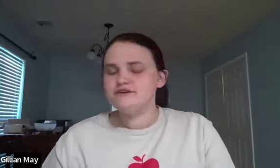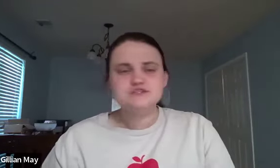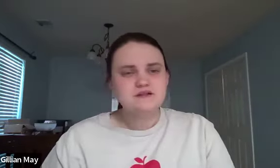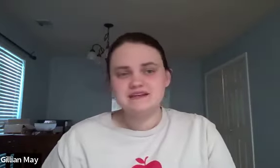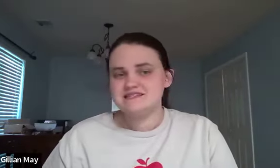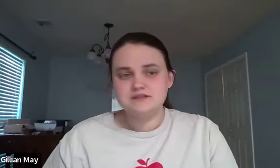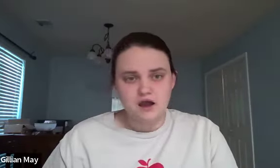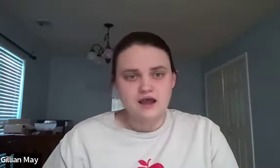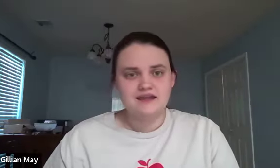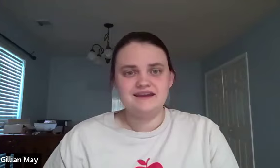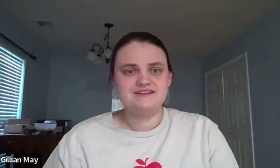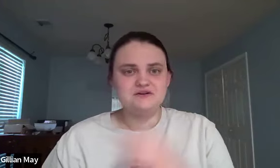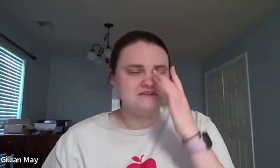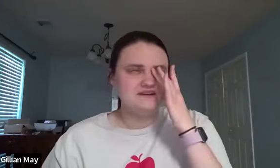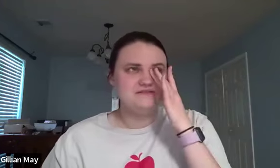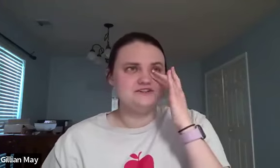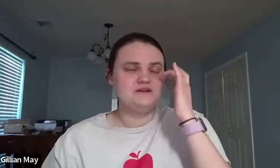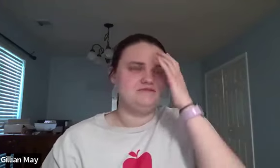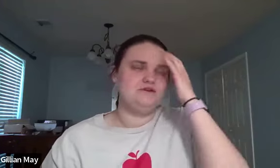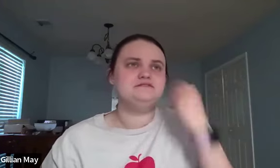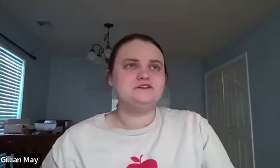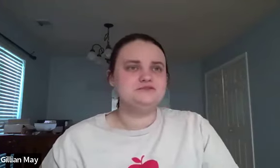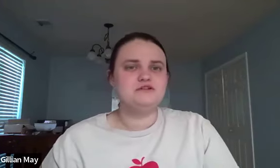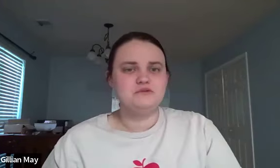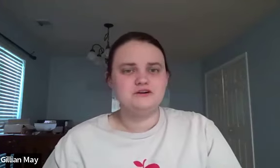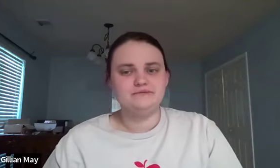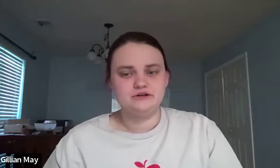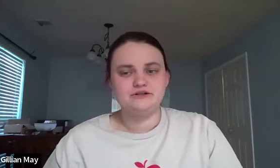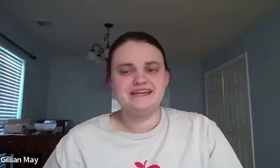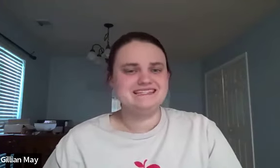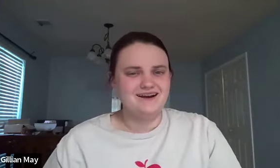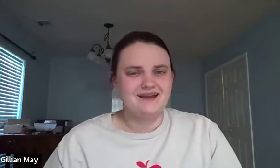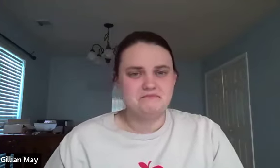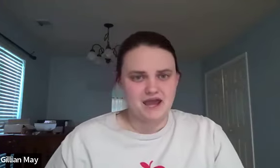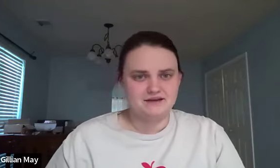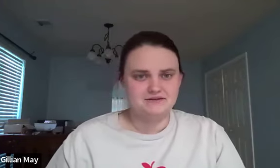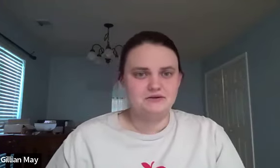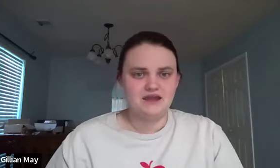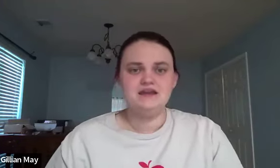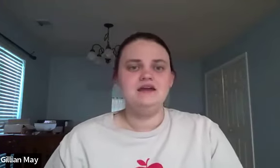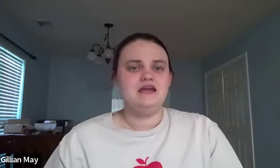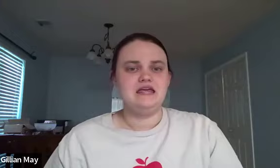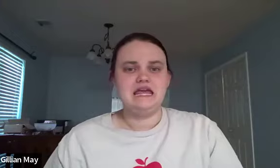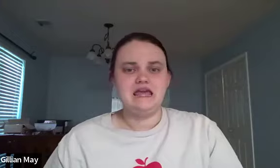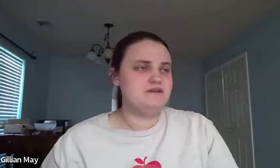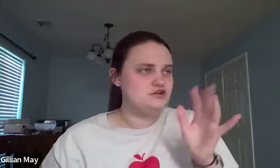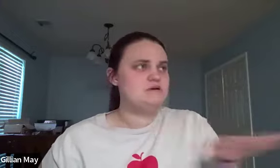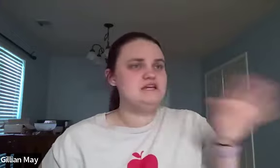Finger spelling is not, don't think of finger spelling. If you have to finger spell a word, it's not bad. Okay. Finger spelling